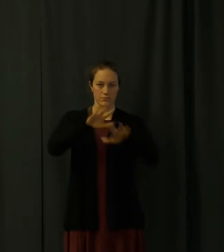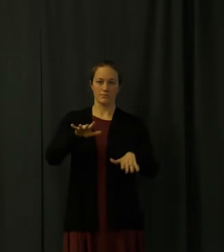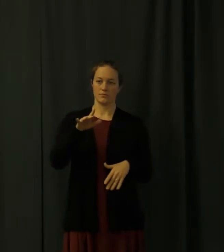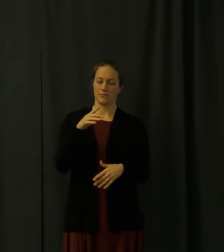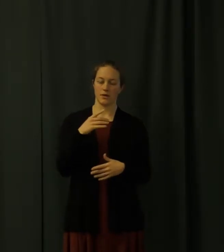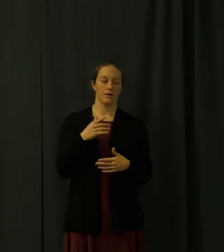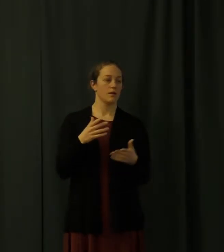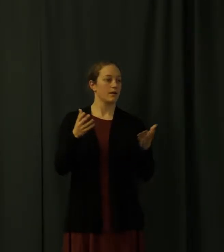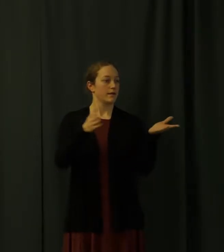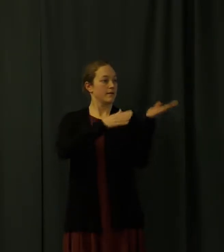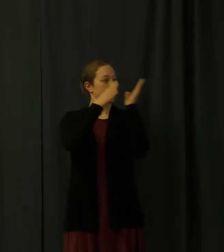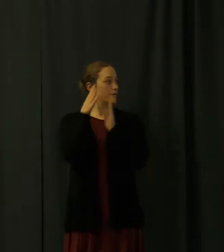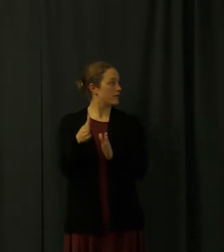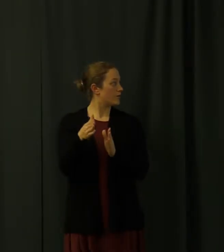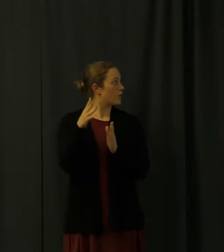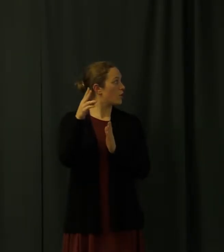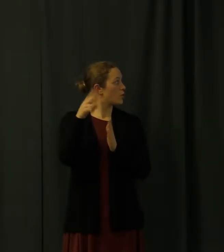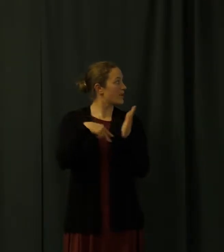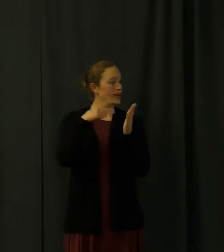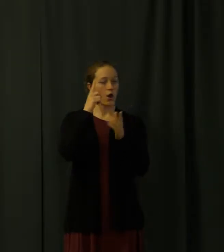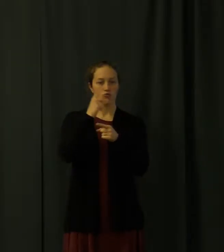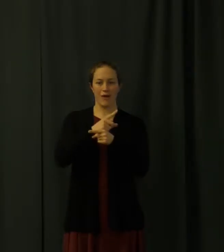Read Write Google.